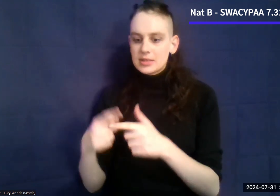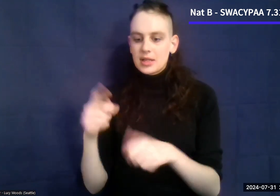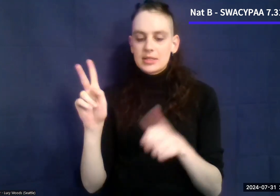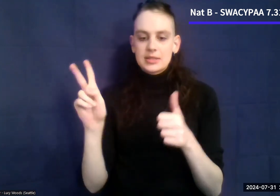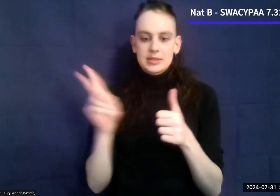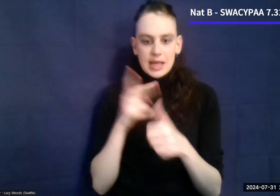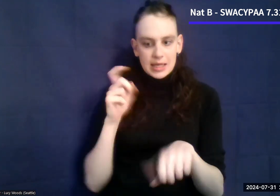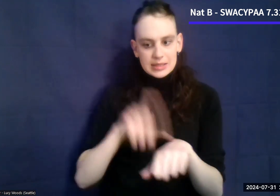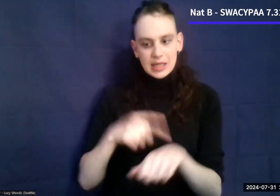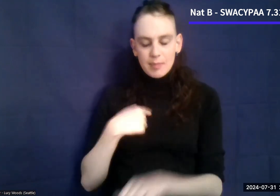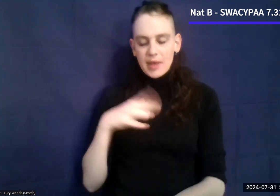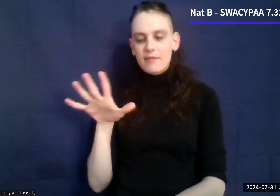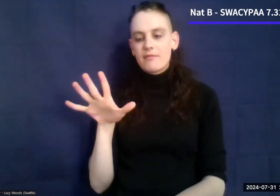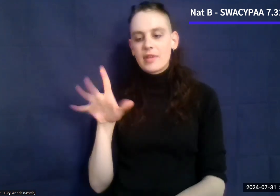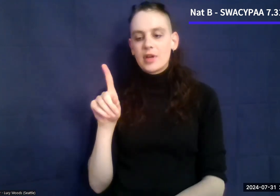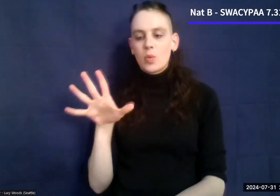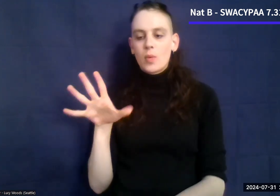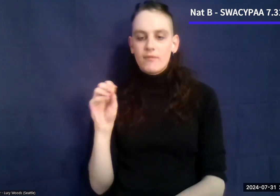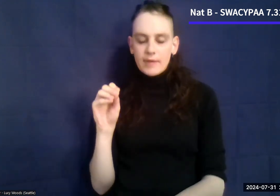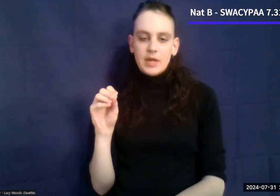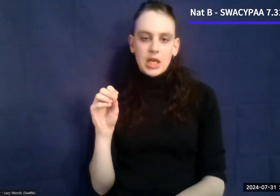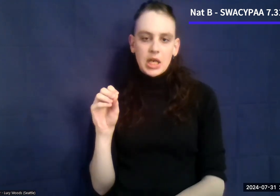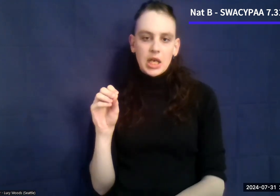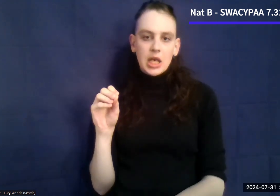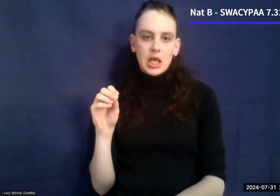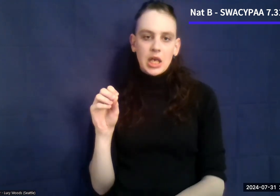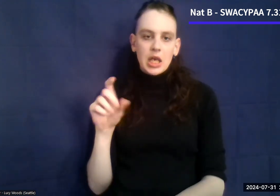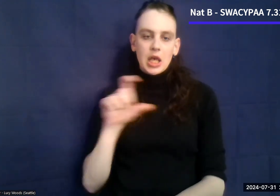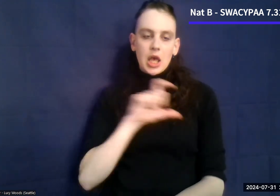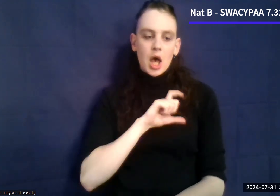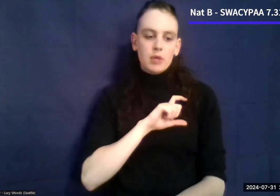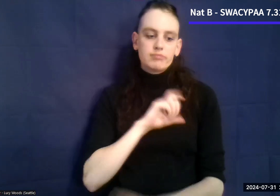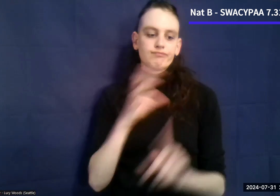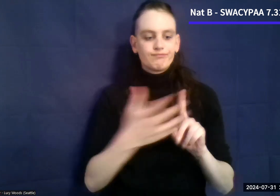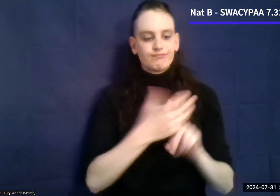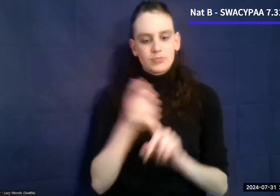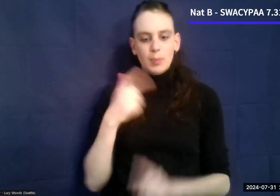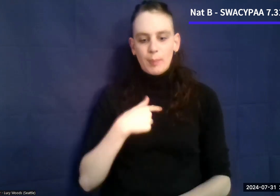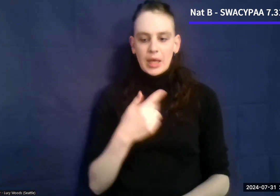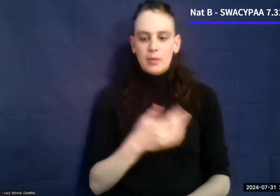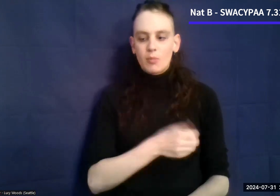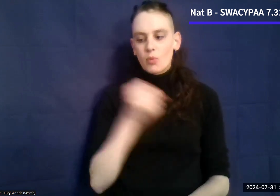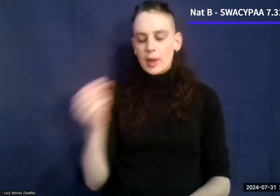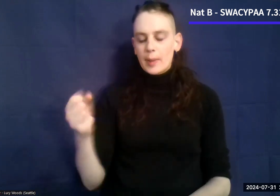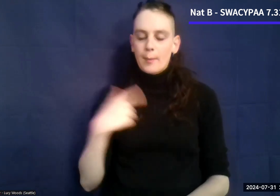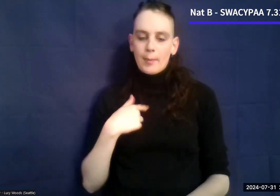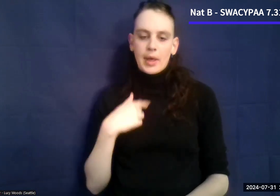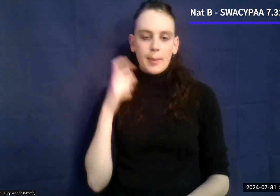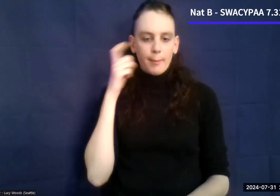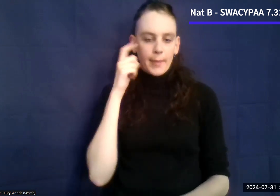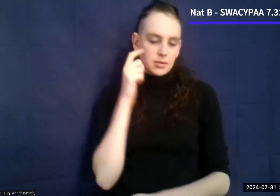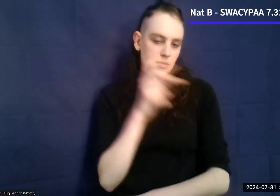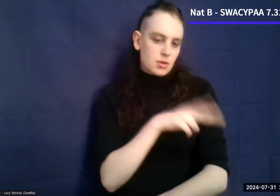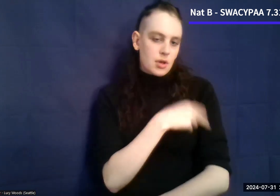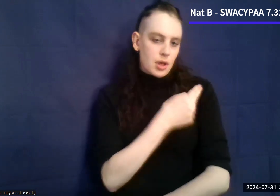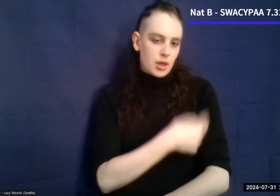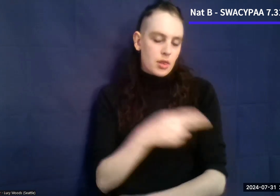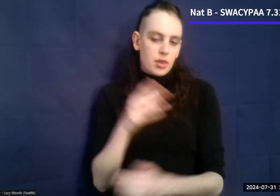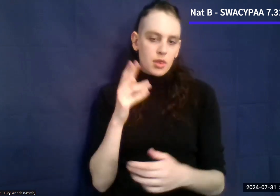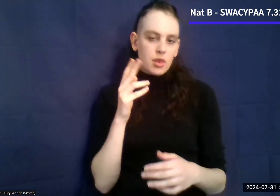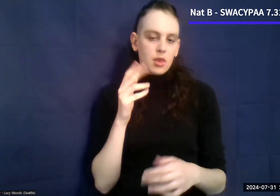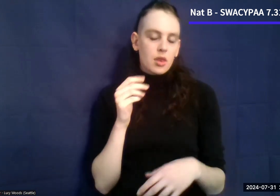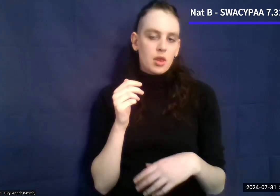I was taken away. And I ended up getting put on medication. I was diagnosed